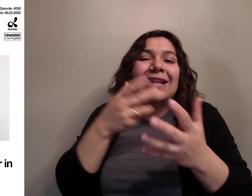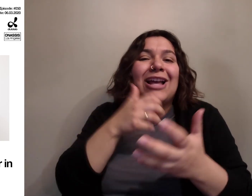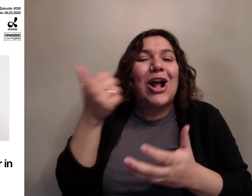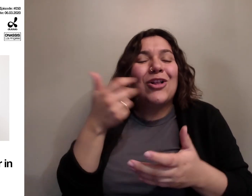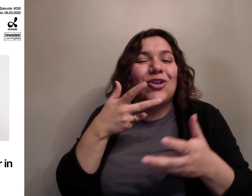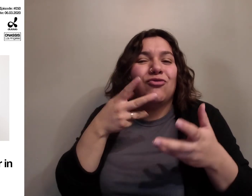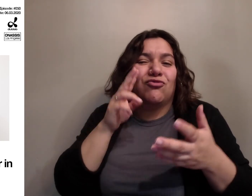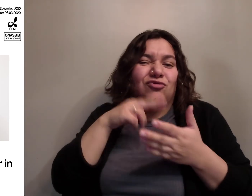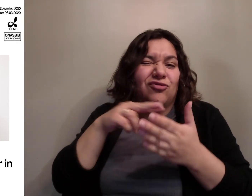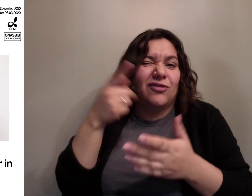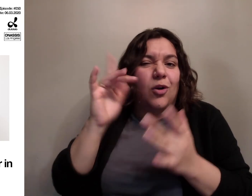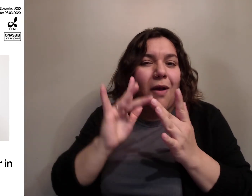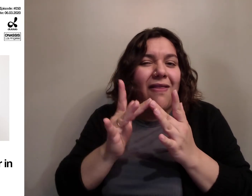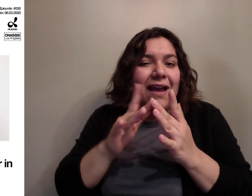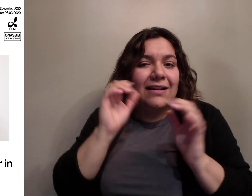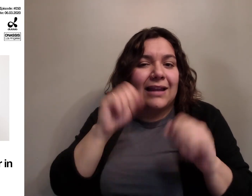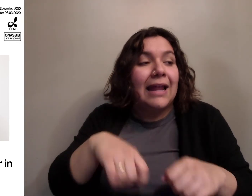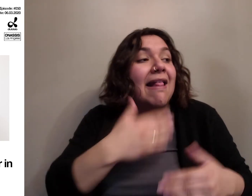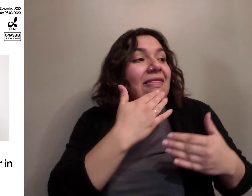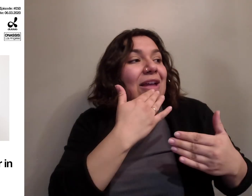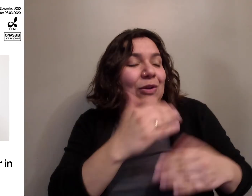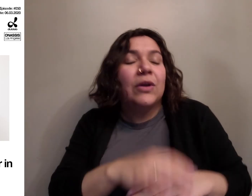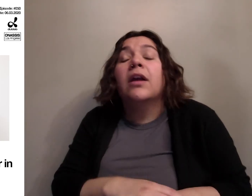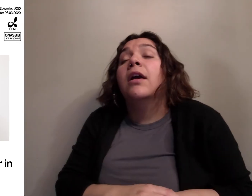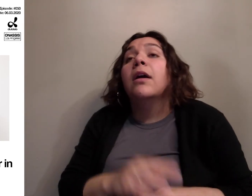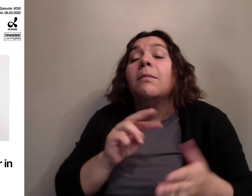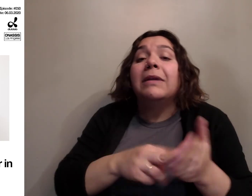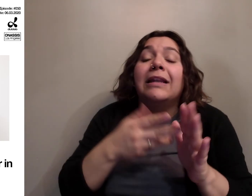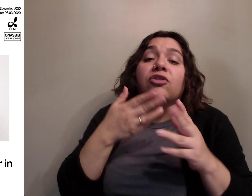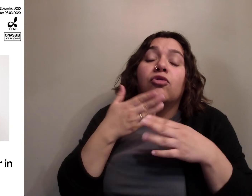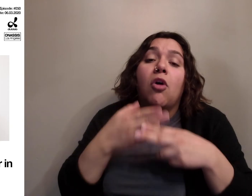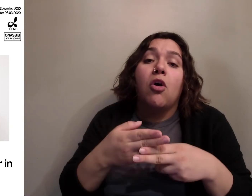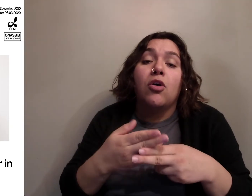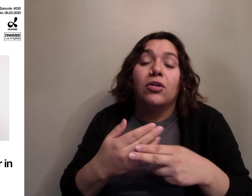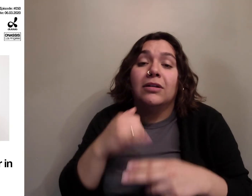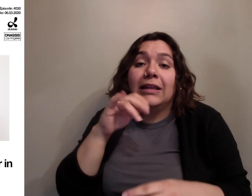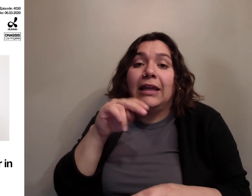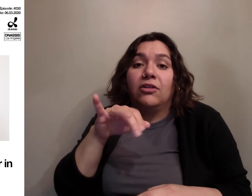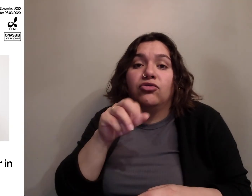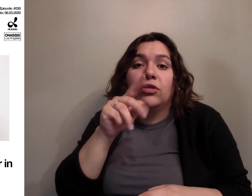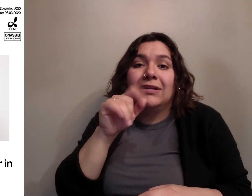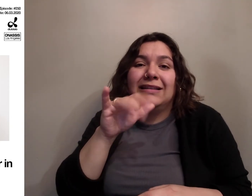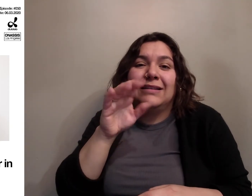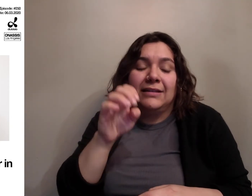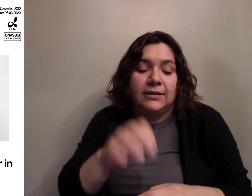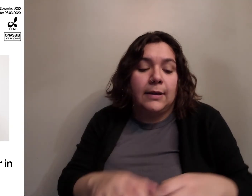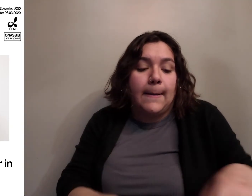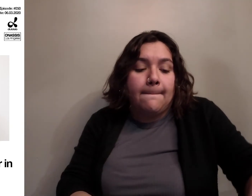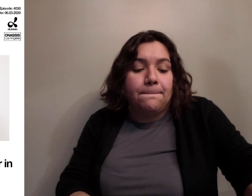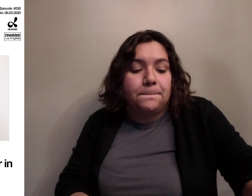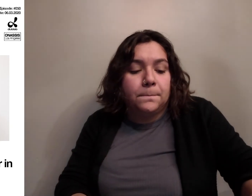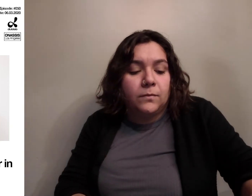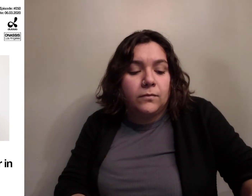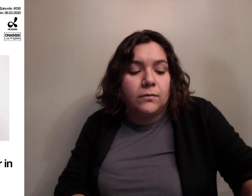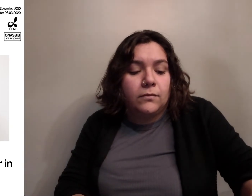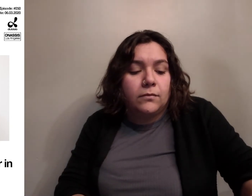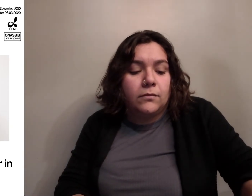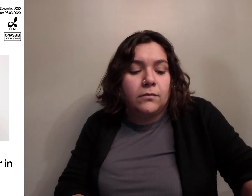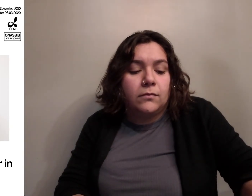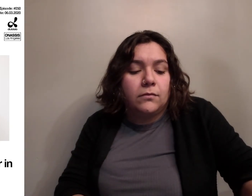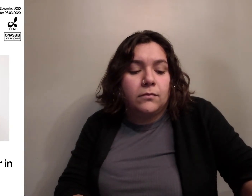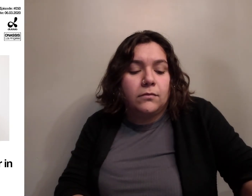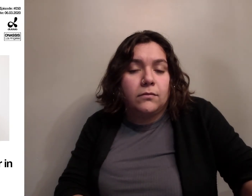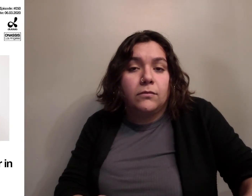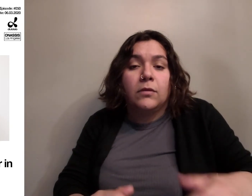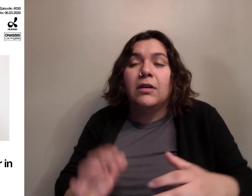So, if you want to read the rest, go online. Thank you in advance. Yes. So it's called Injustice After Power by